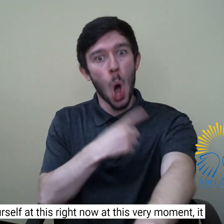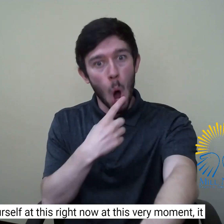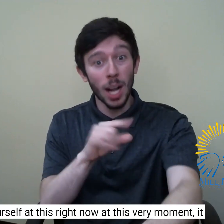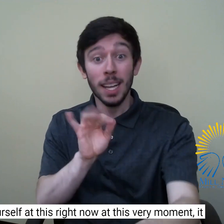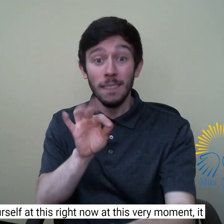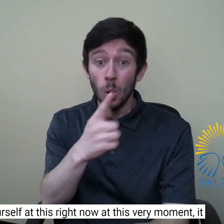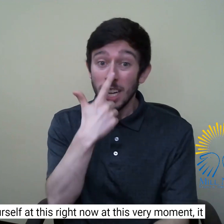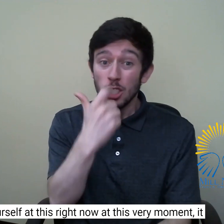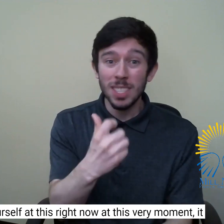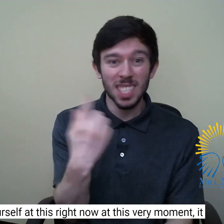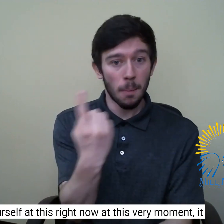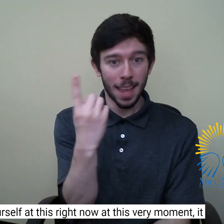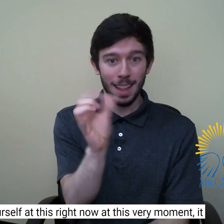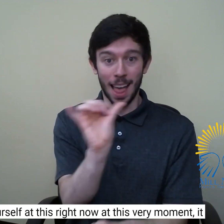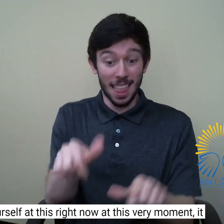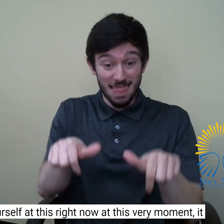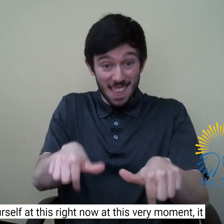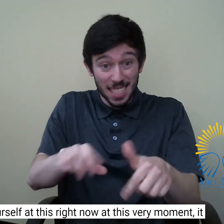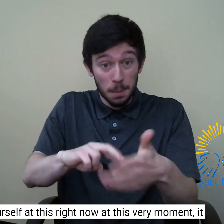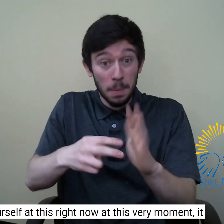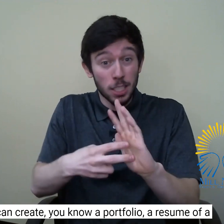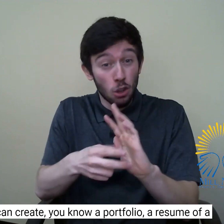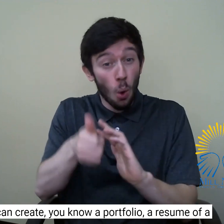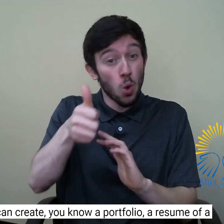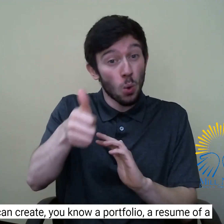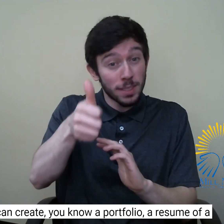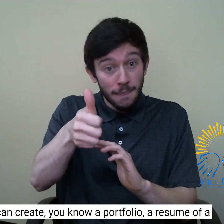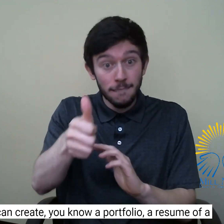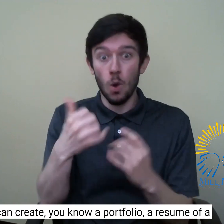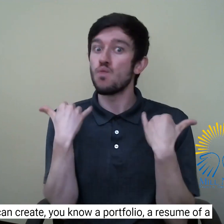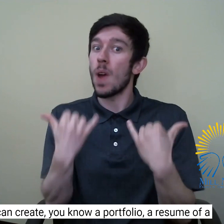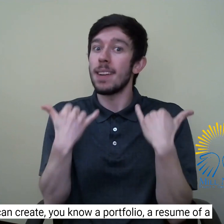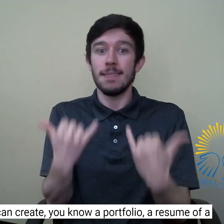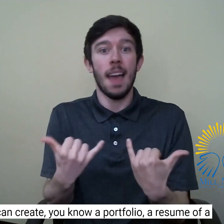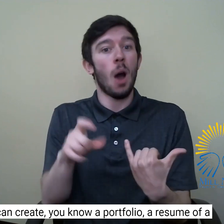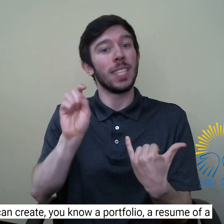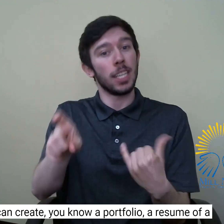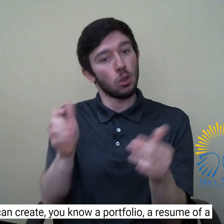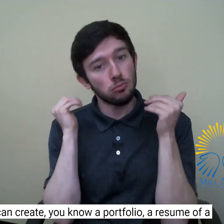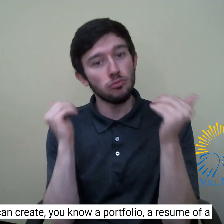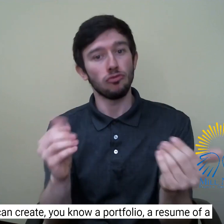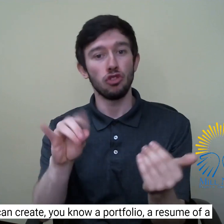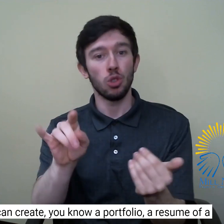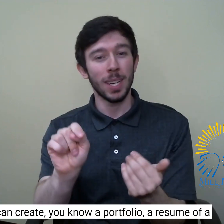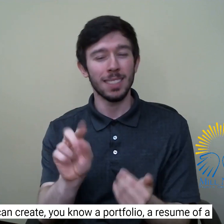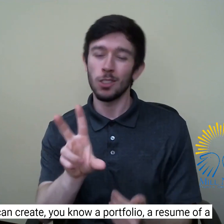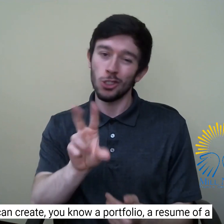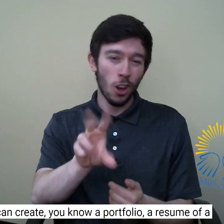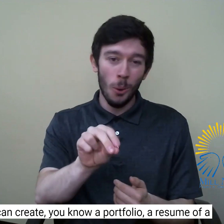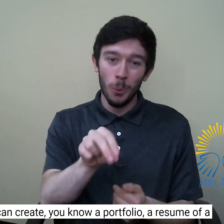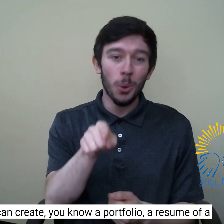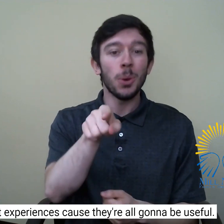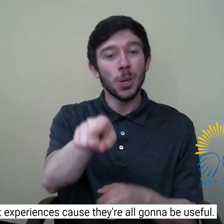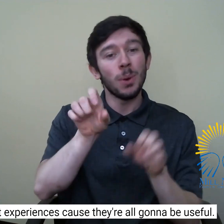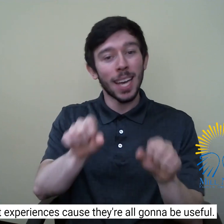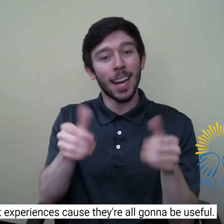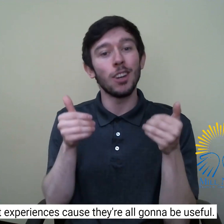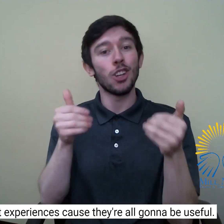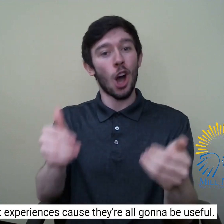yourself at this right now, at this very moment. It means that you can create, a portfolio, a resume of a variety of different